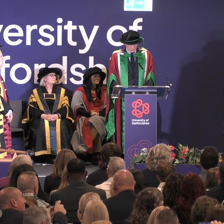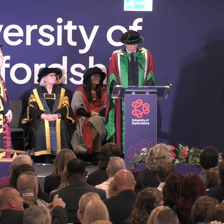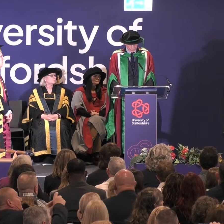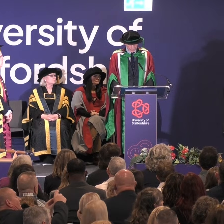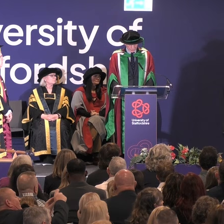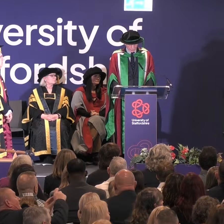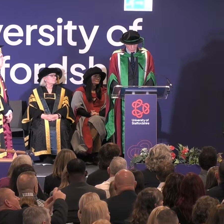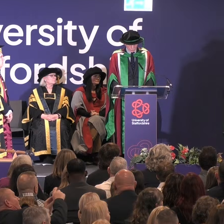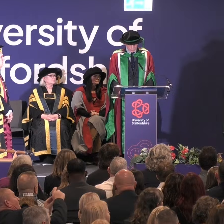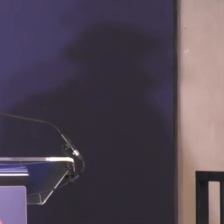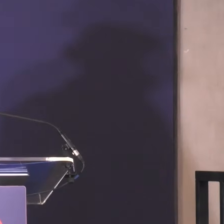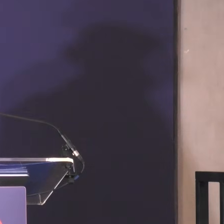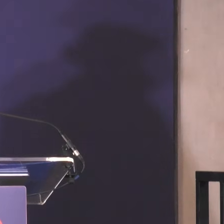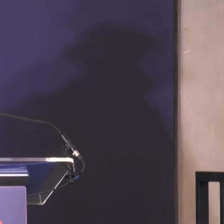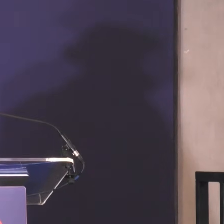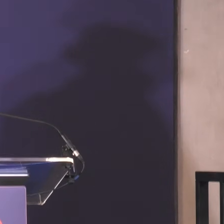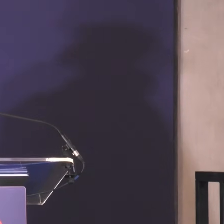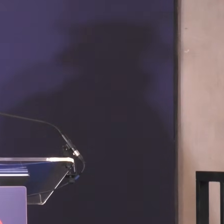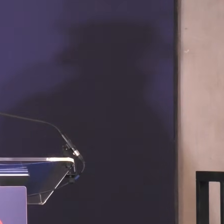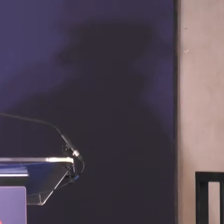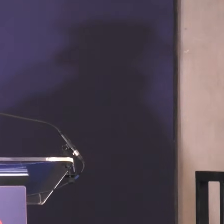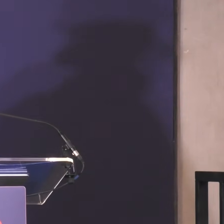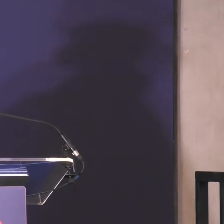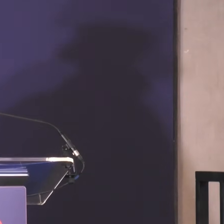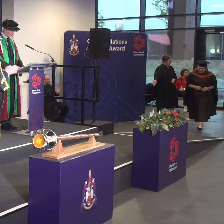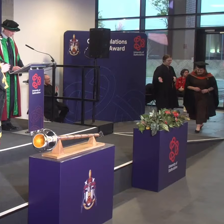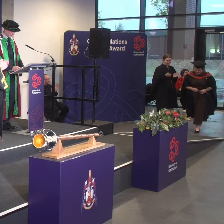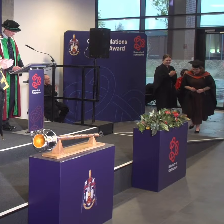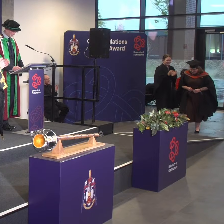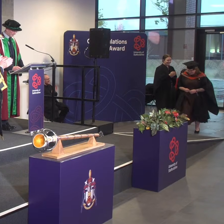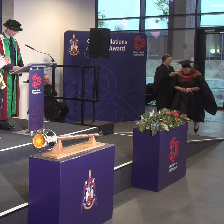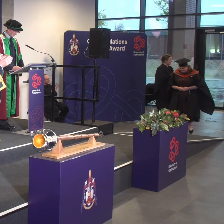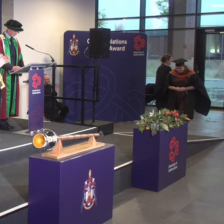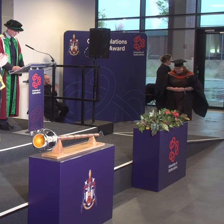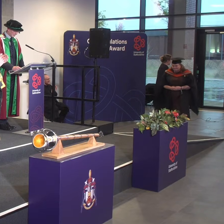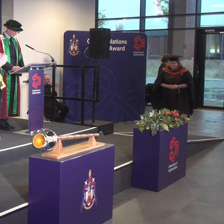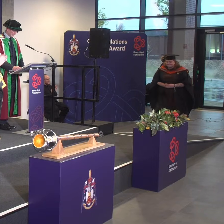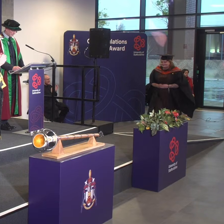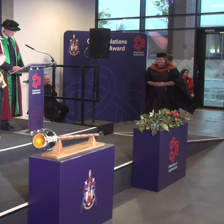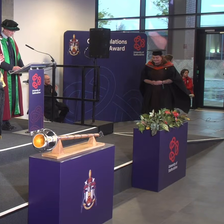Bachelor's degree in social work, Nicole Bailey.